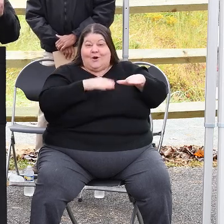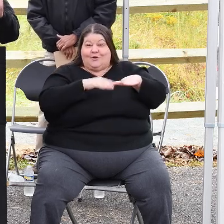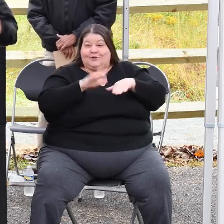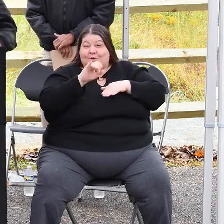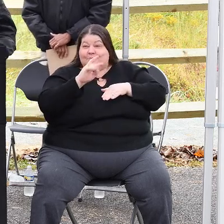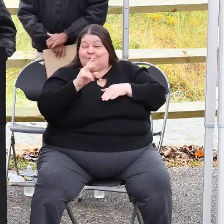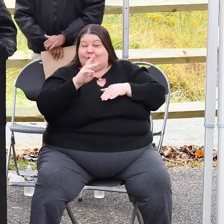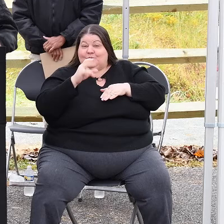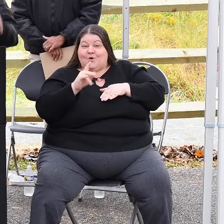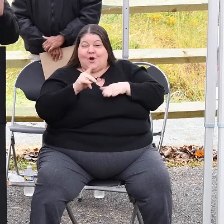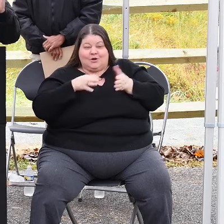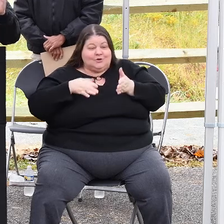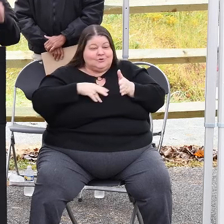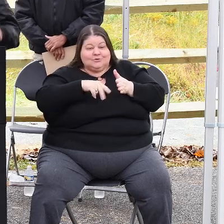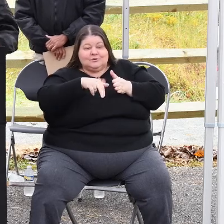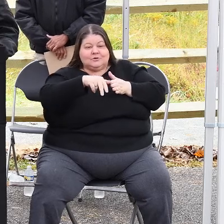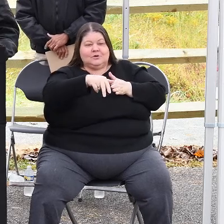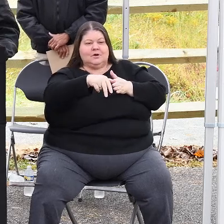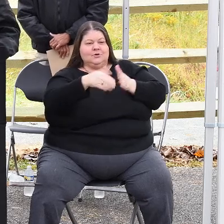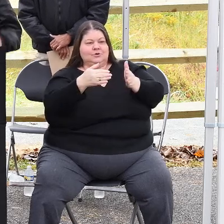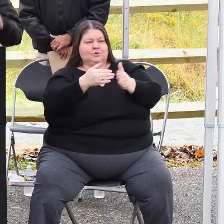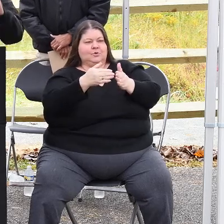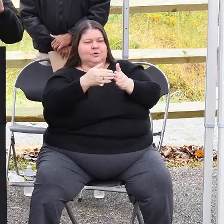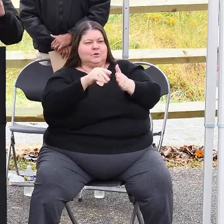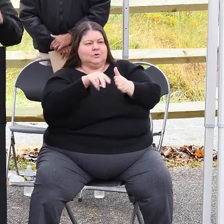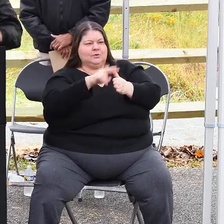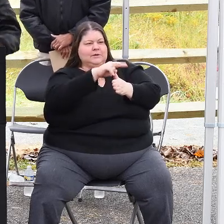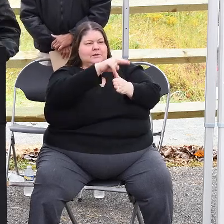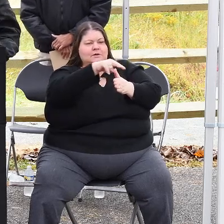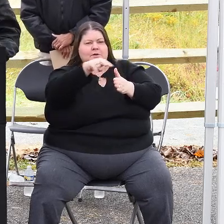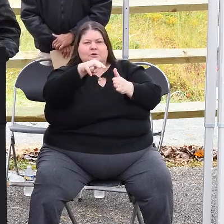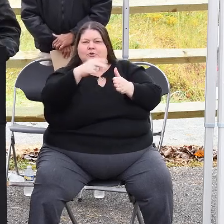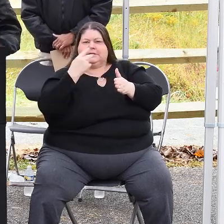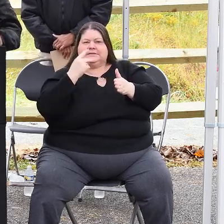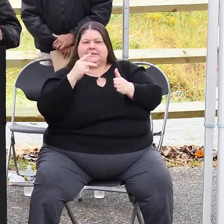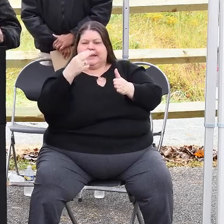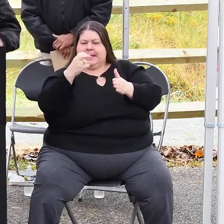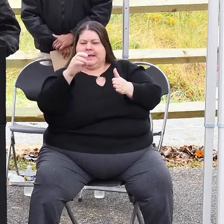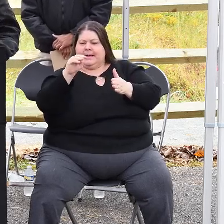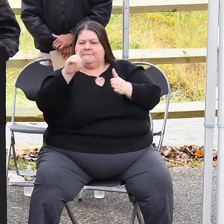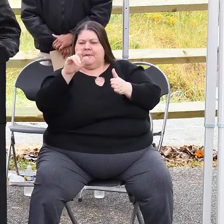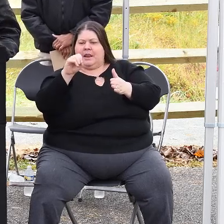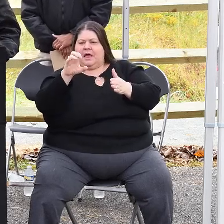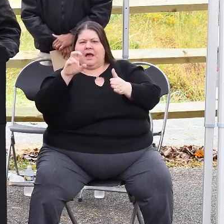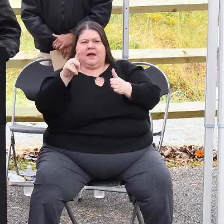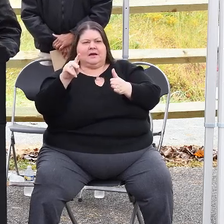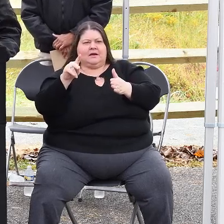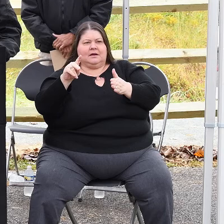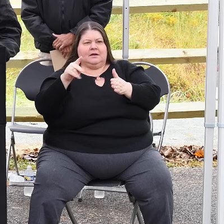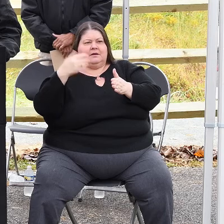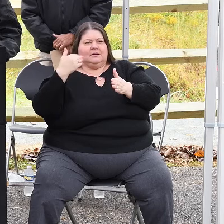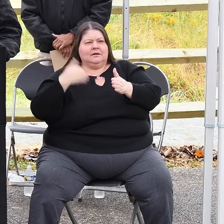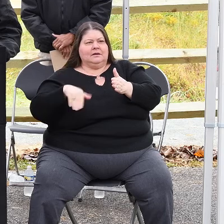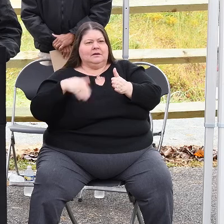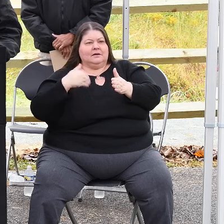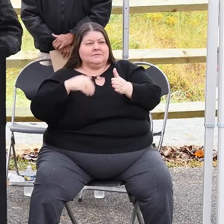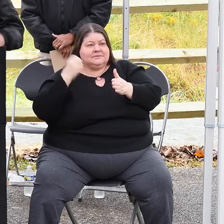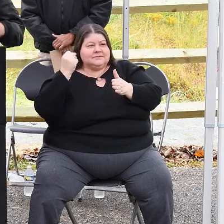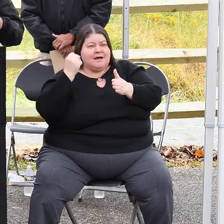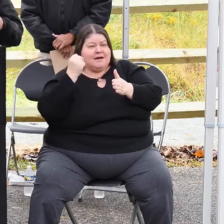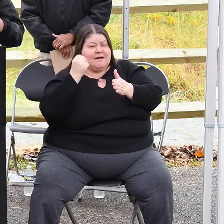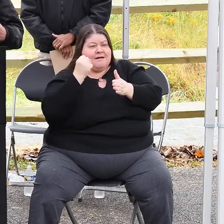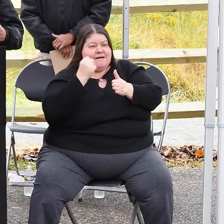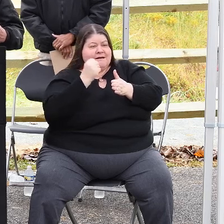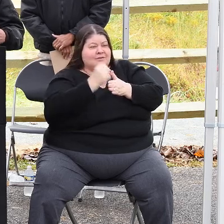corner, as Raul and I were talking, you see the hemlocks that are in that ravine, hemlocks this far south, and you